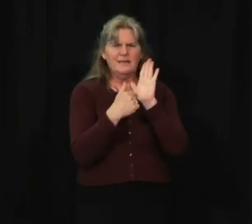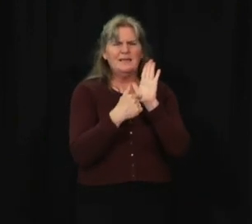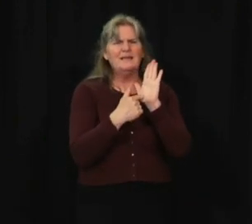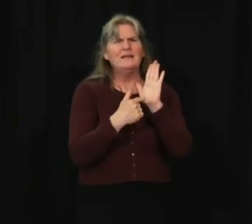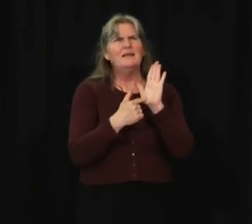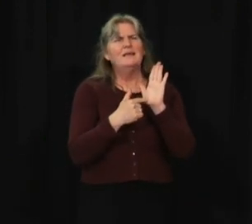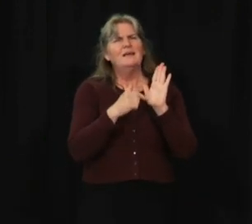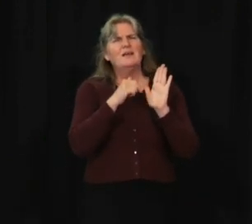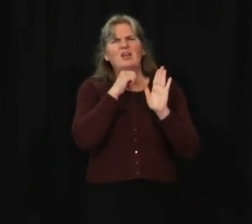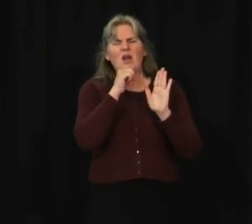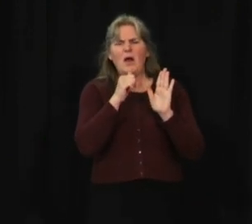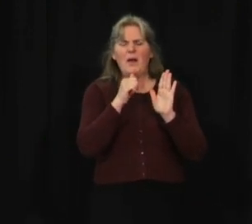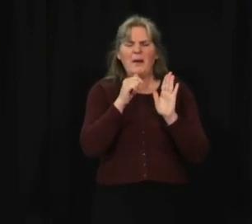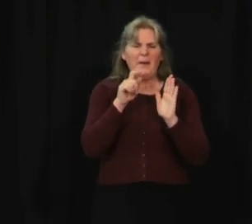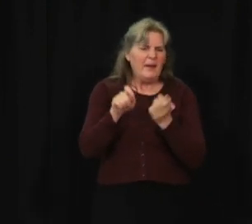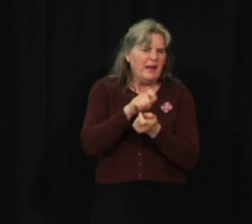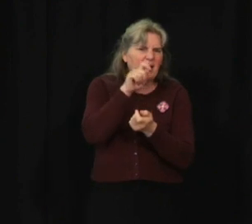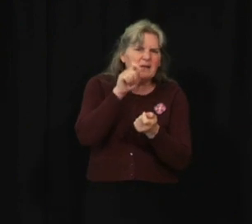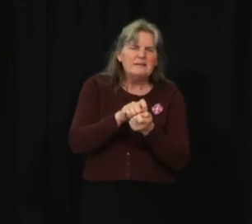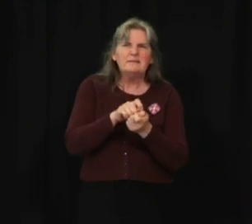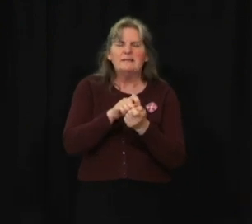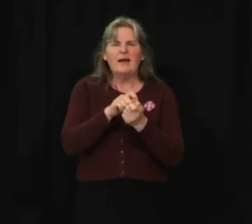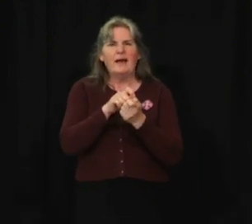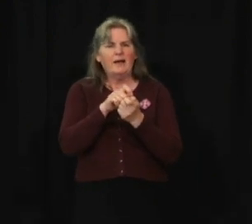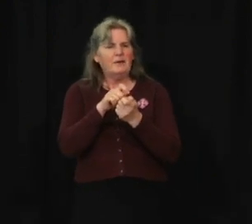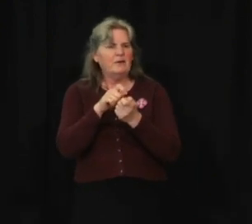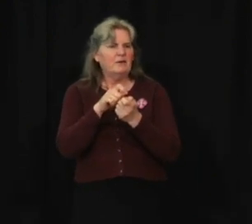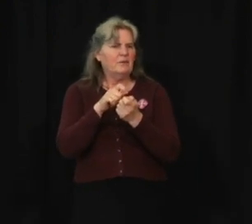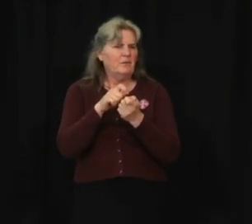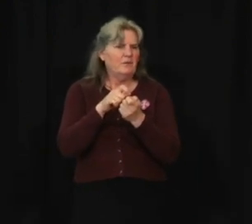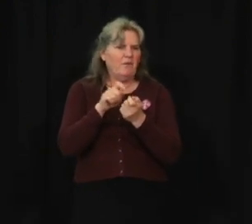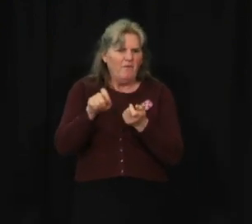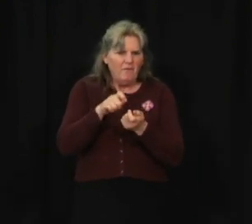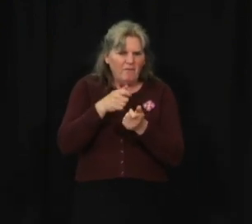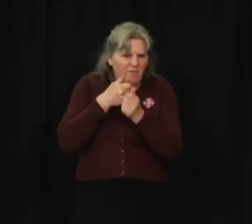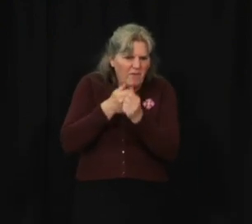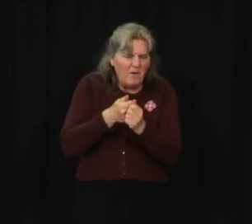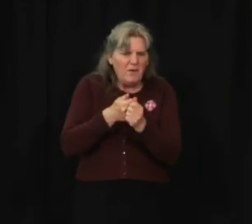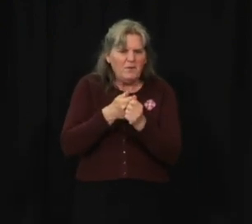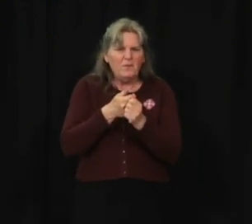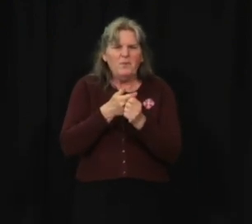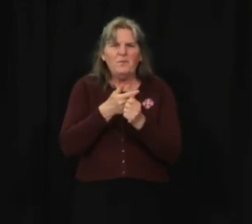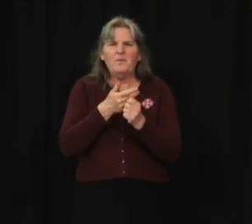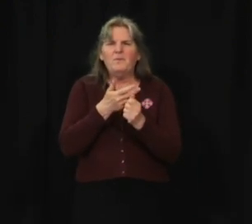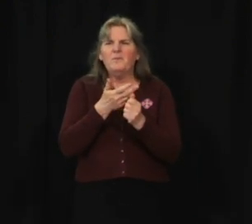it's not that we really have a formula in mind that you have to